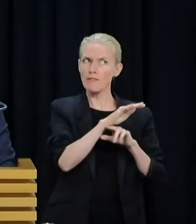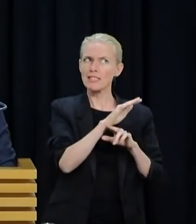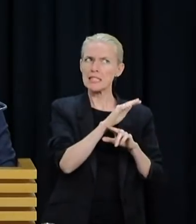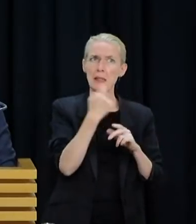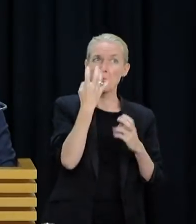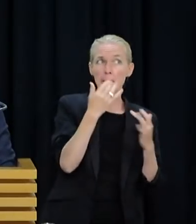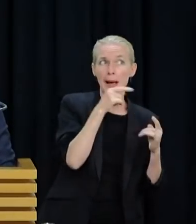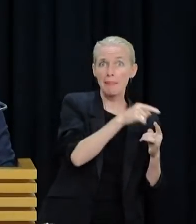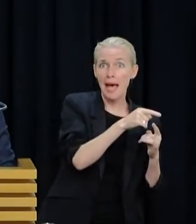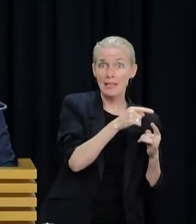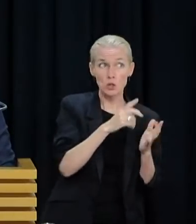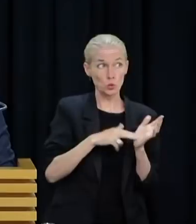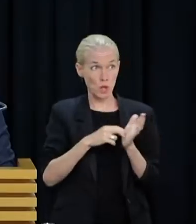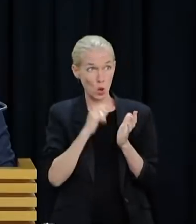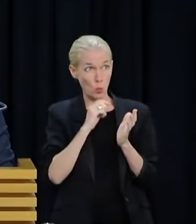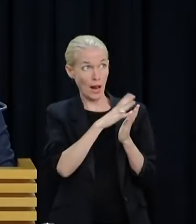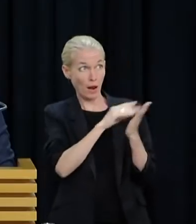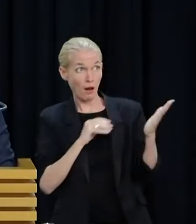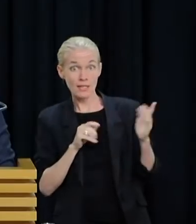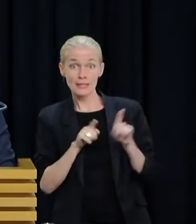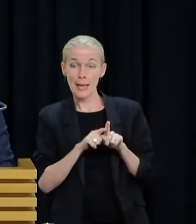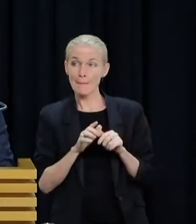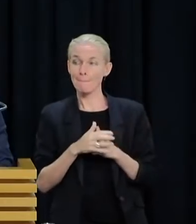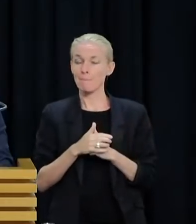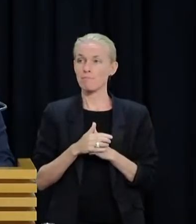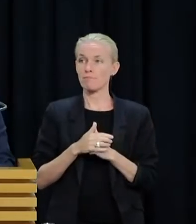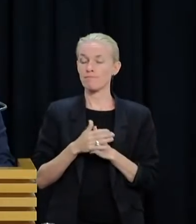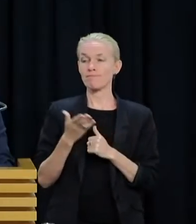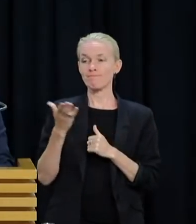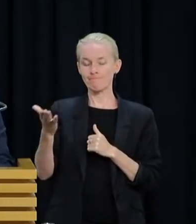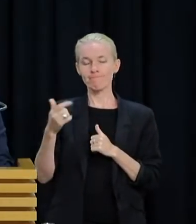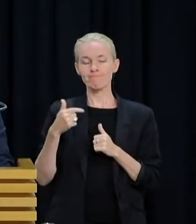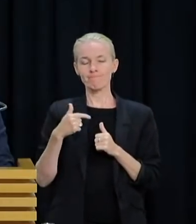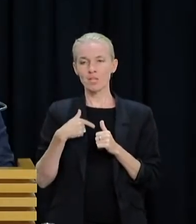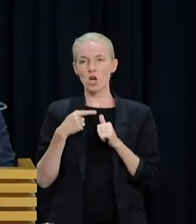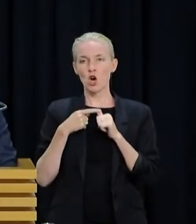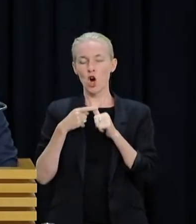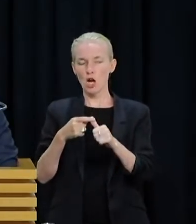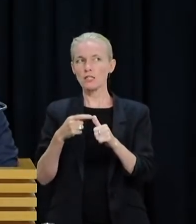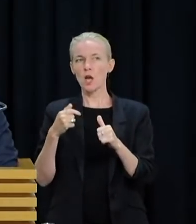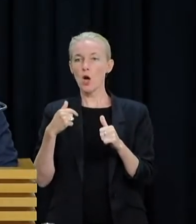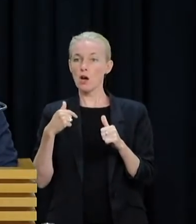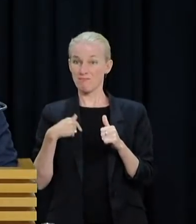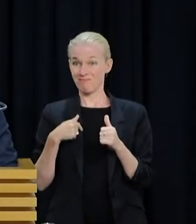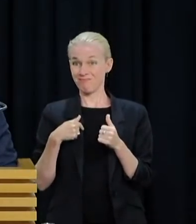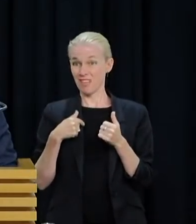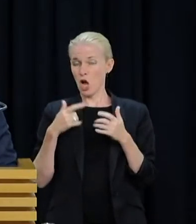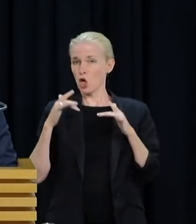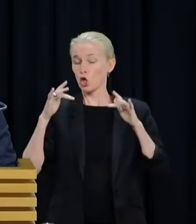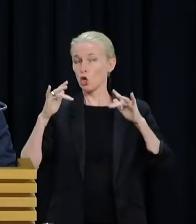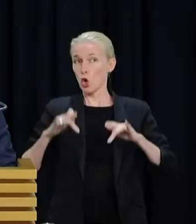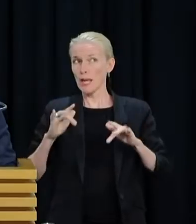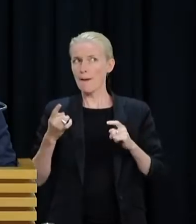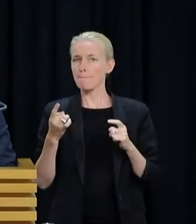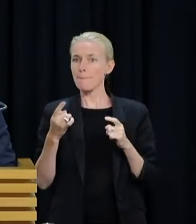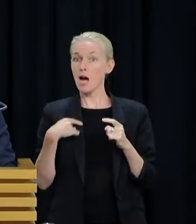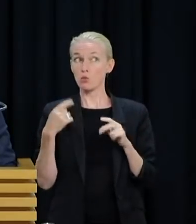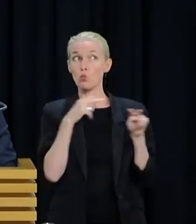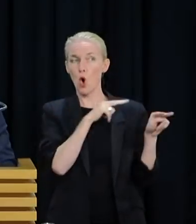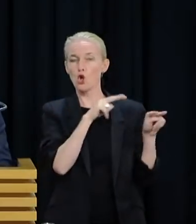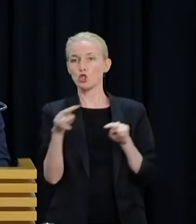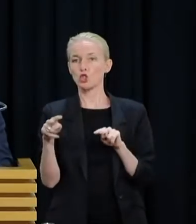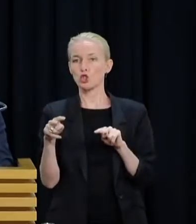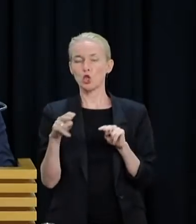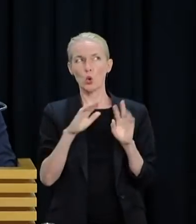the work that's being done by IATA around, a vaccination passport type of system. So we're following that very closely.